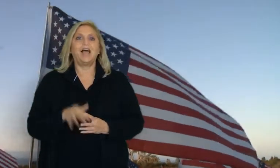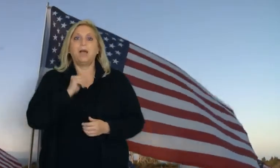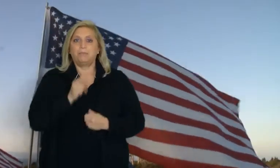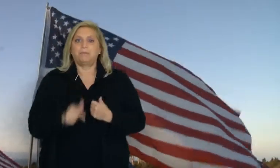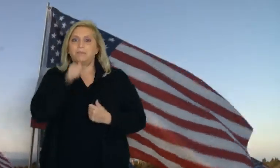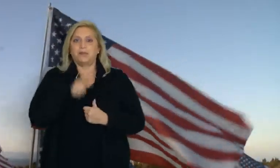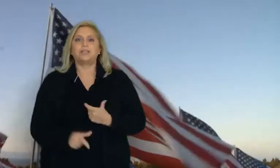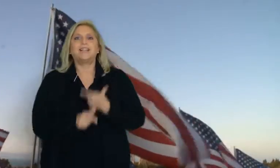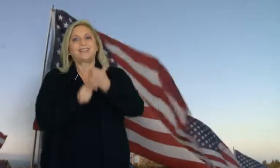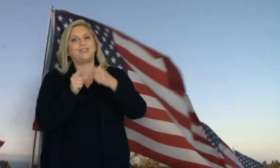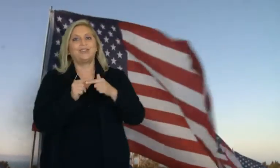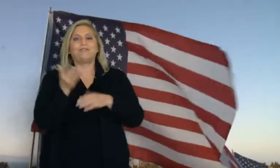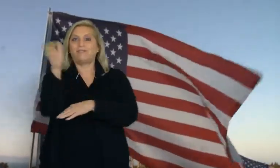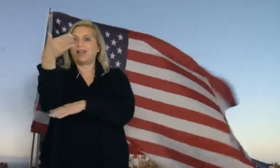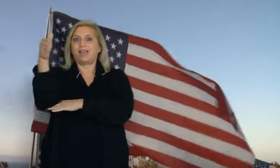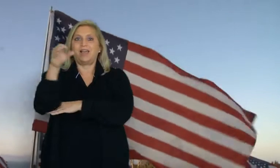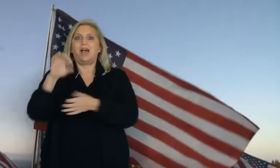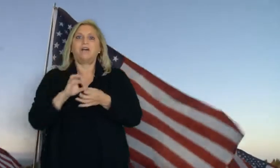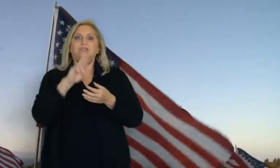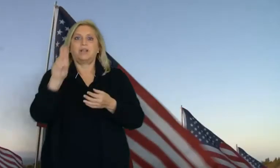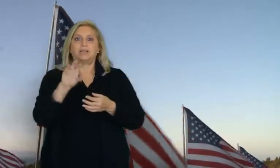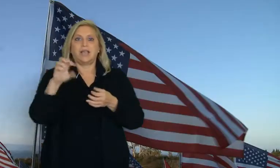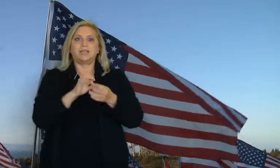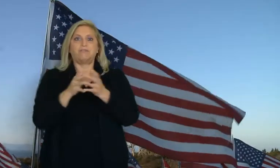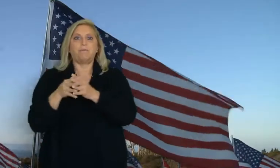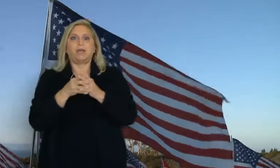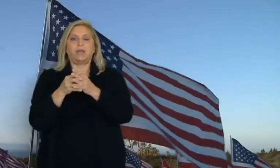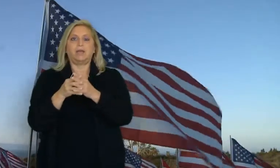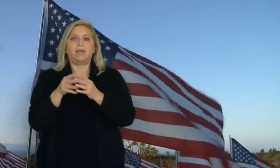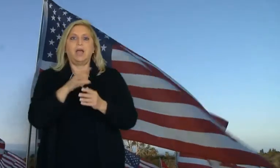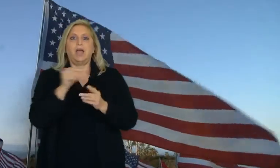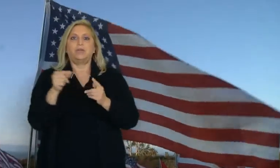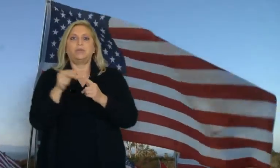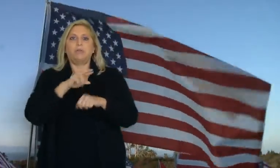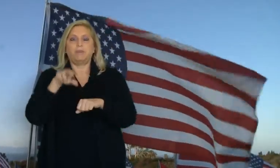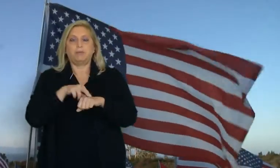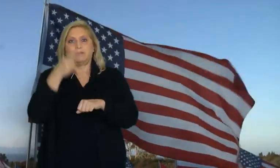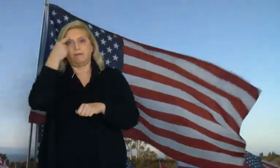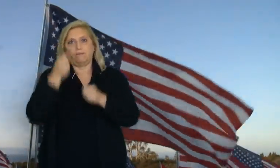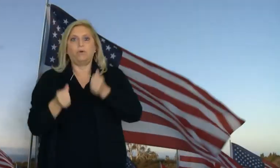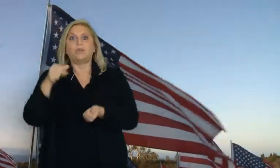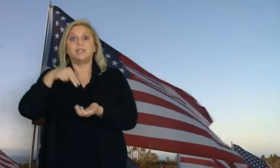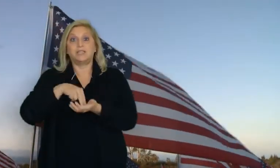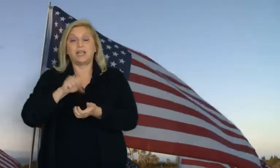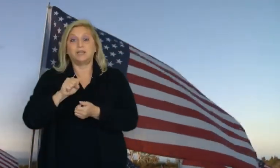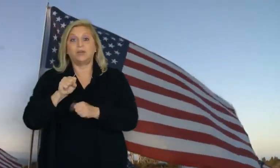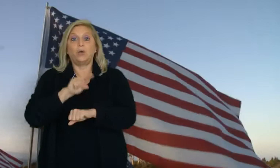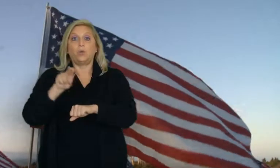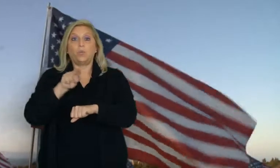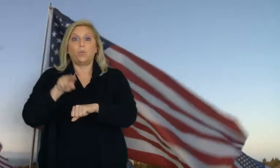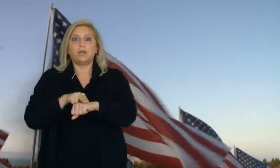I pledge allegiance to the flag of the United States of America and to the Republic for which it